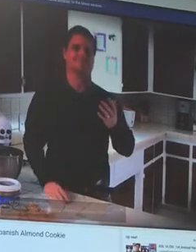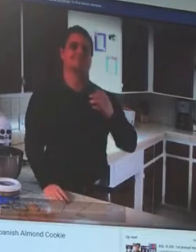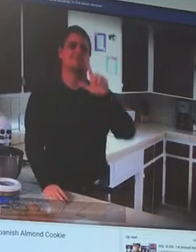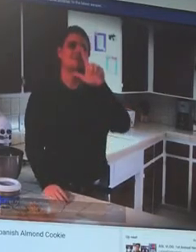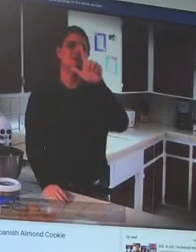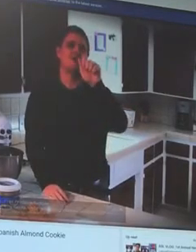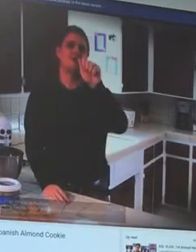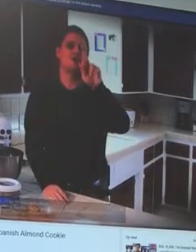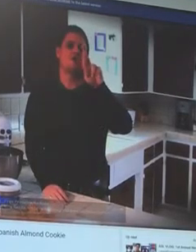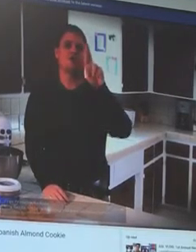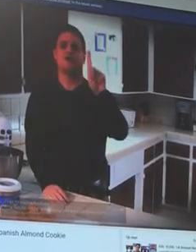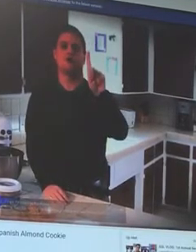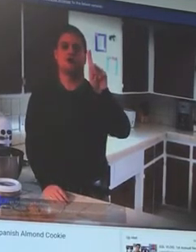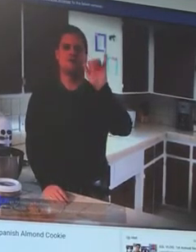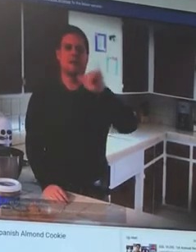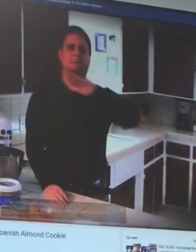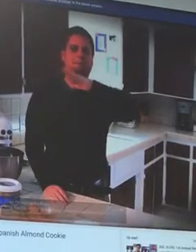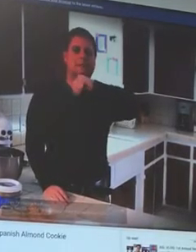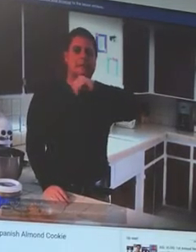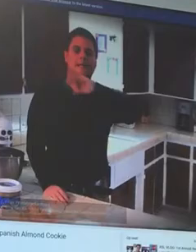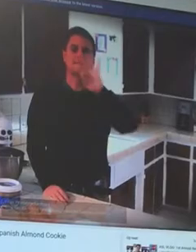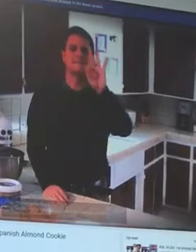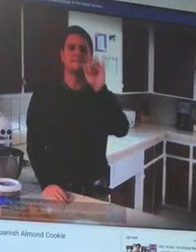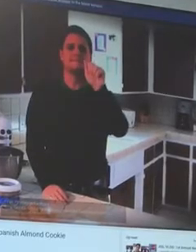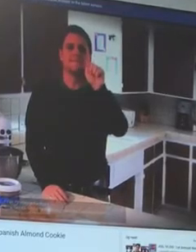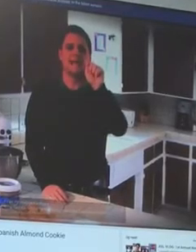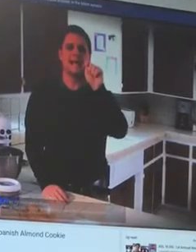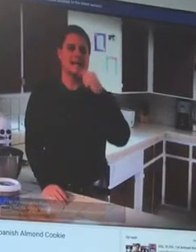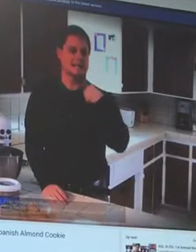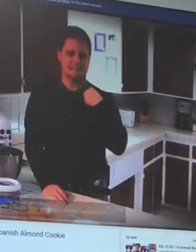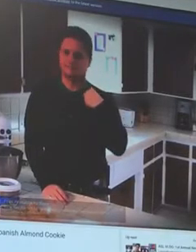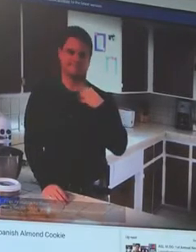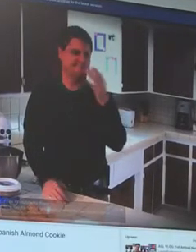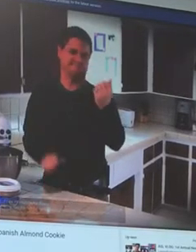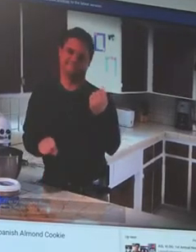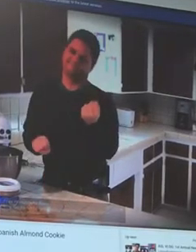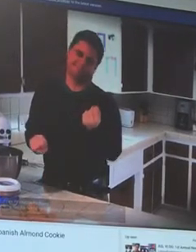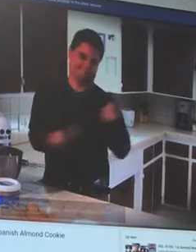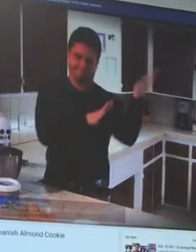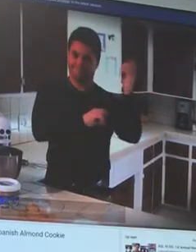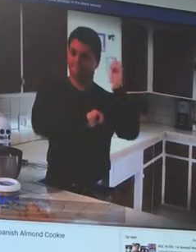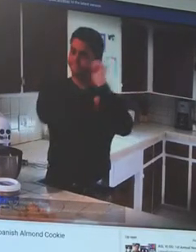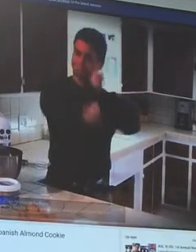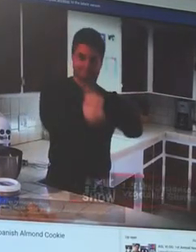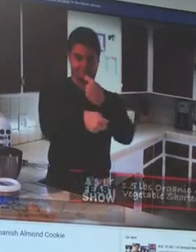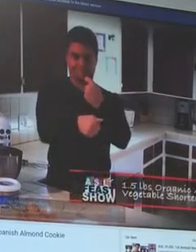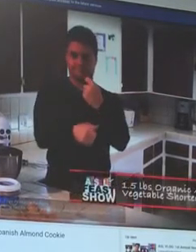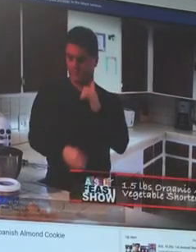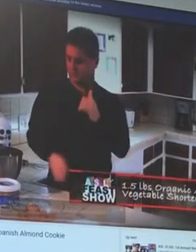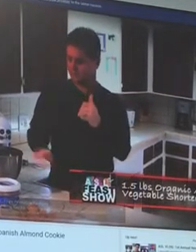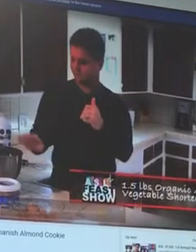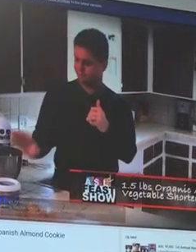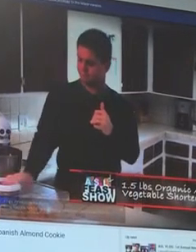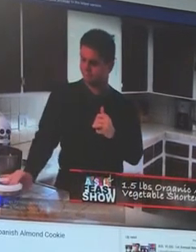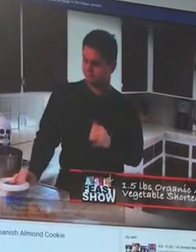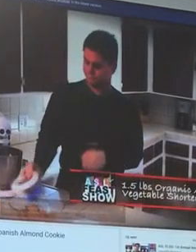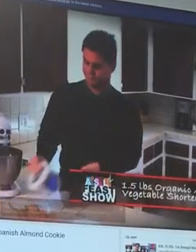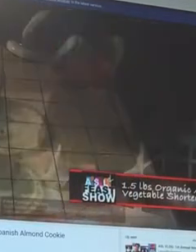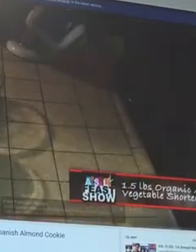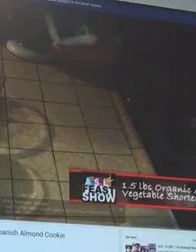to substitute one ingredient. I'm going to swap out lard, which is also known as pork fat, and